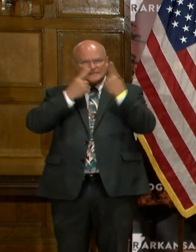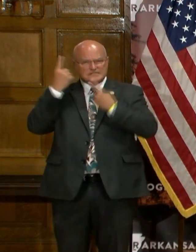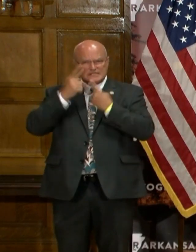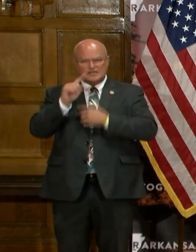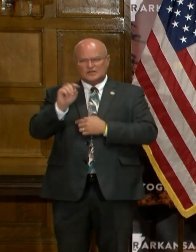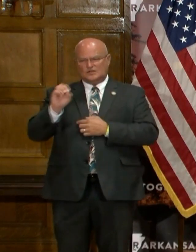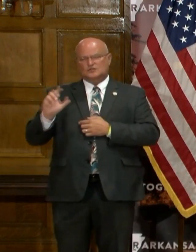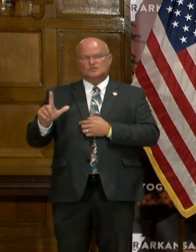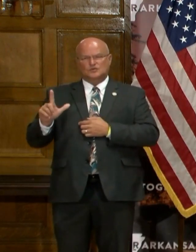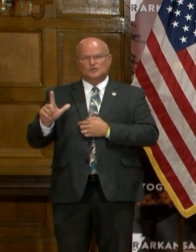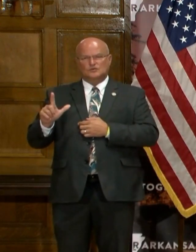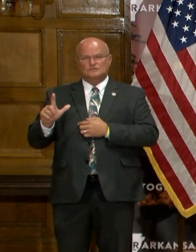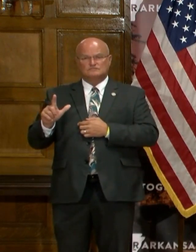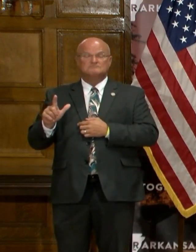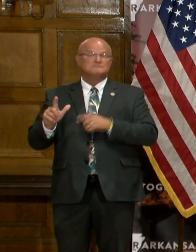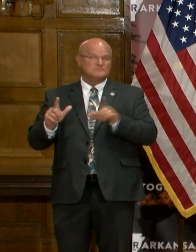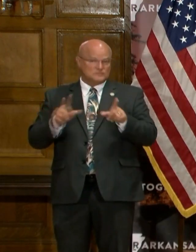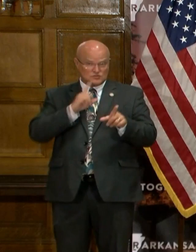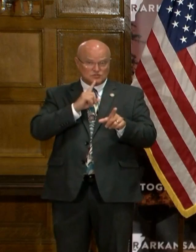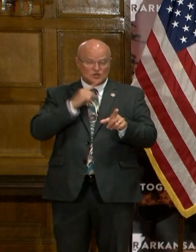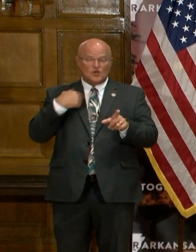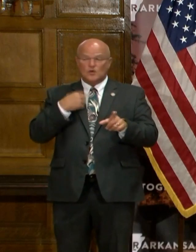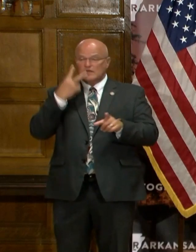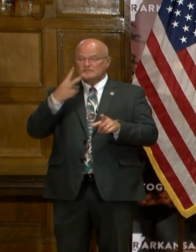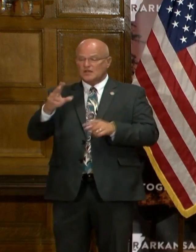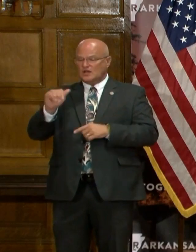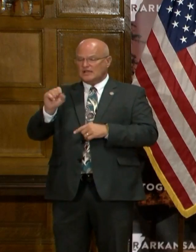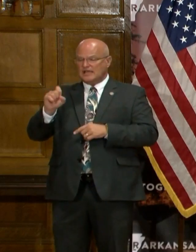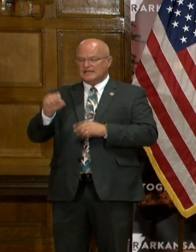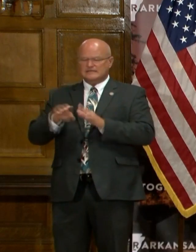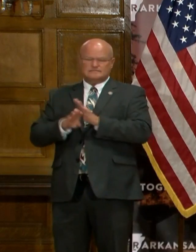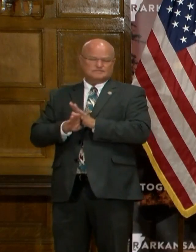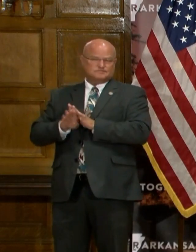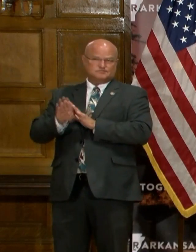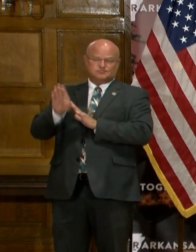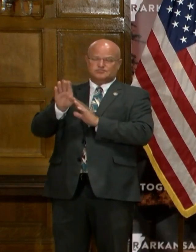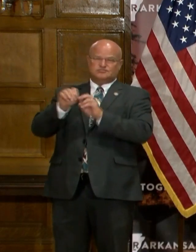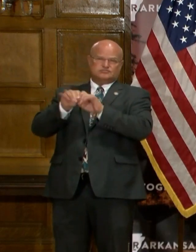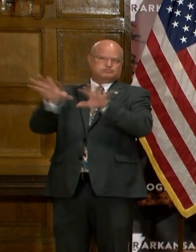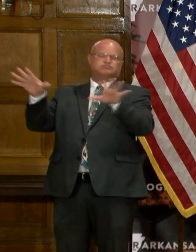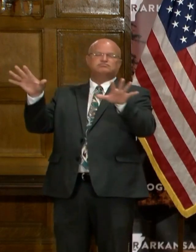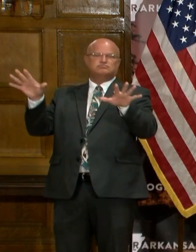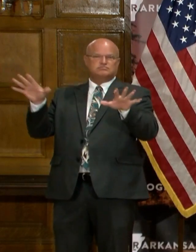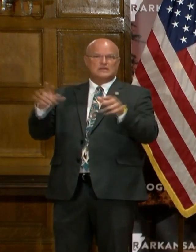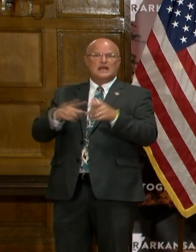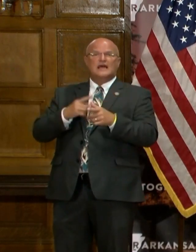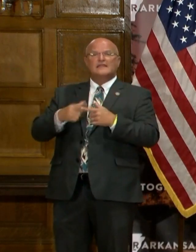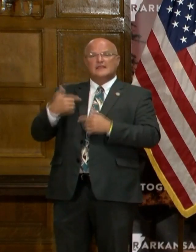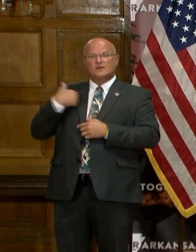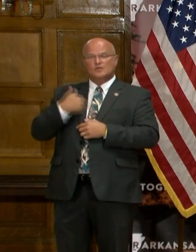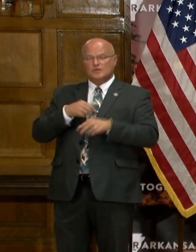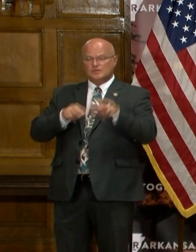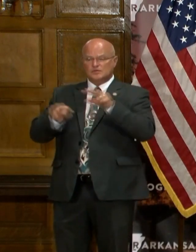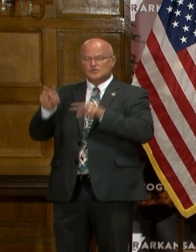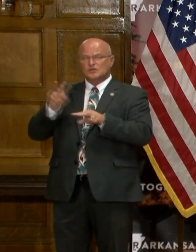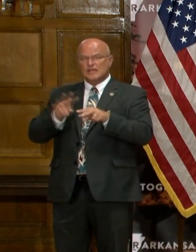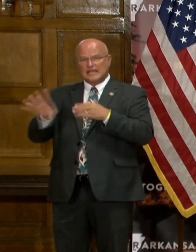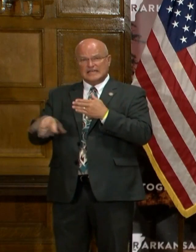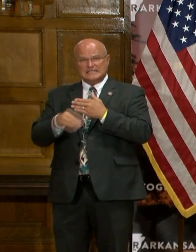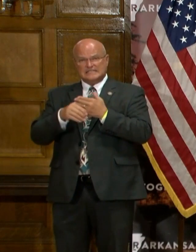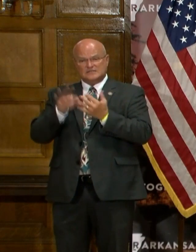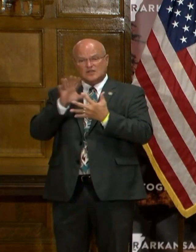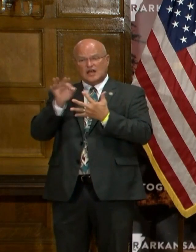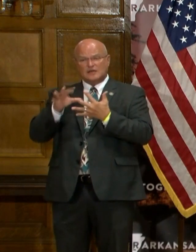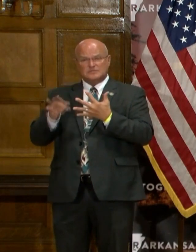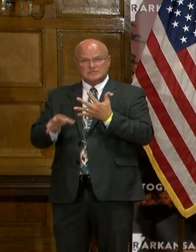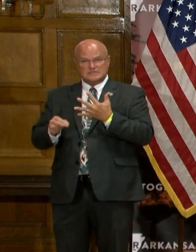we saw cases that reach to an uncontrollable level, then we would be looking at additional